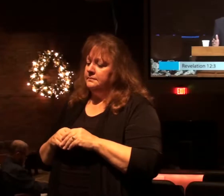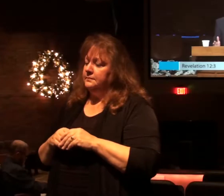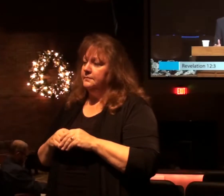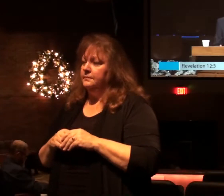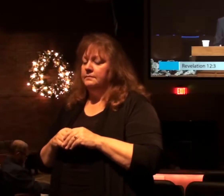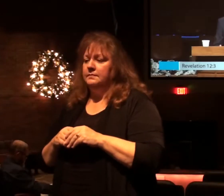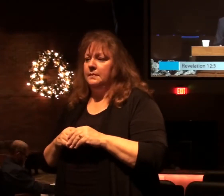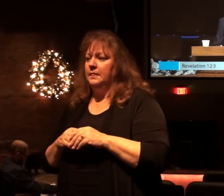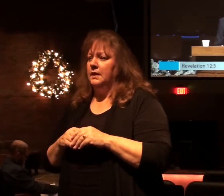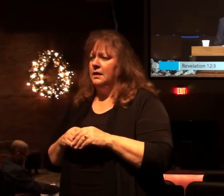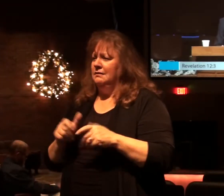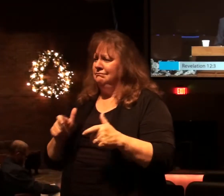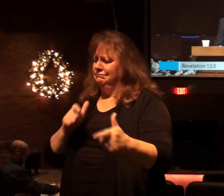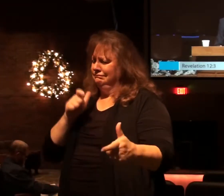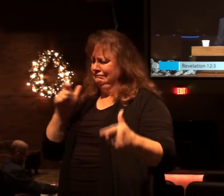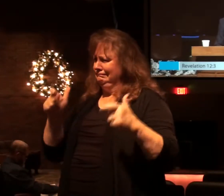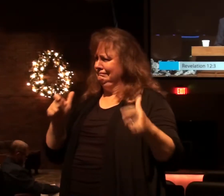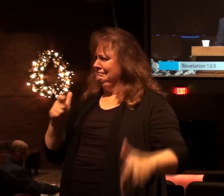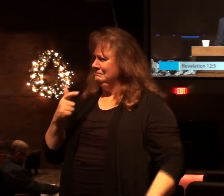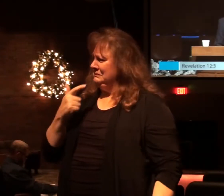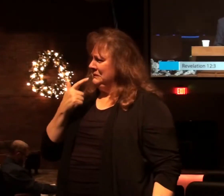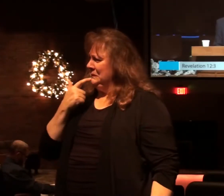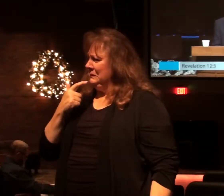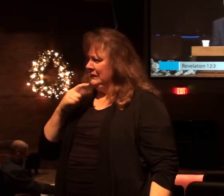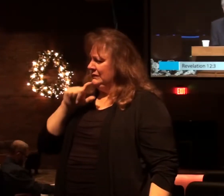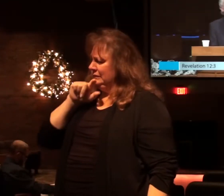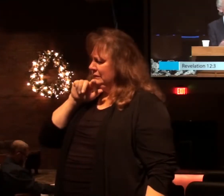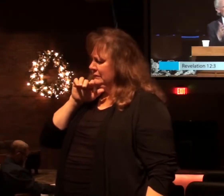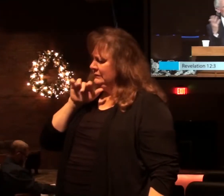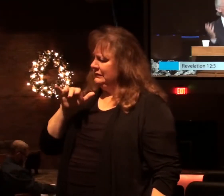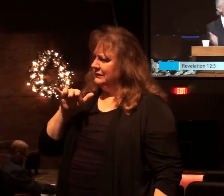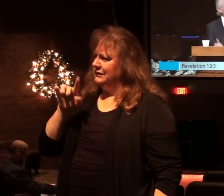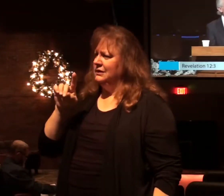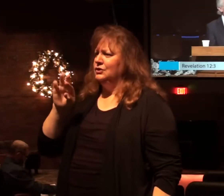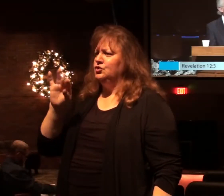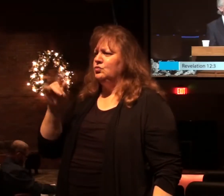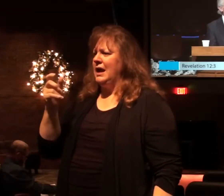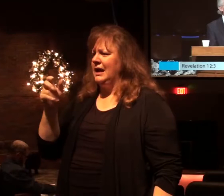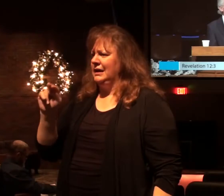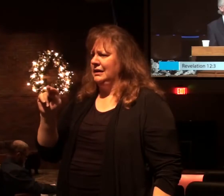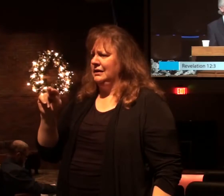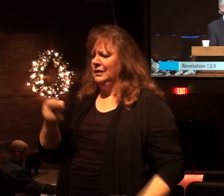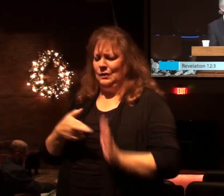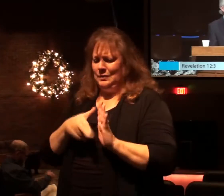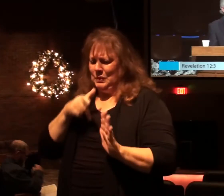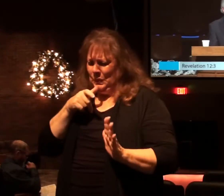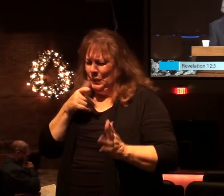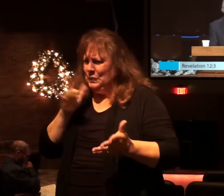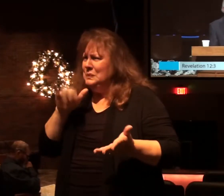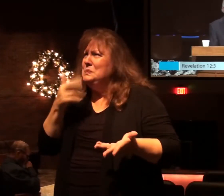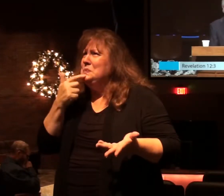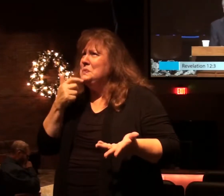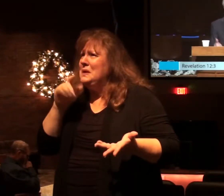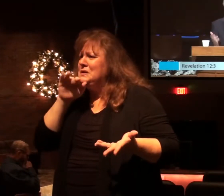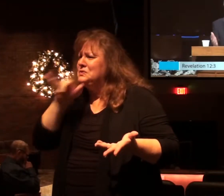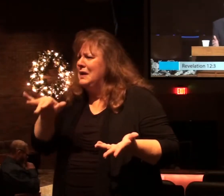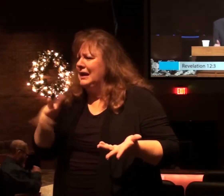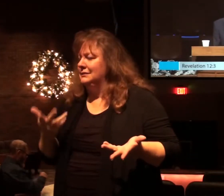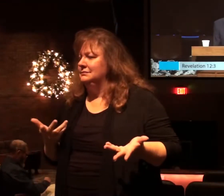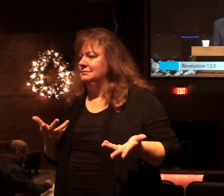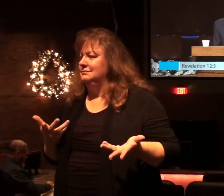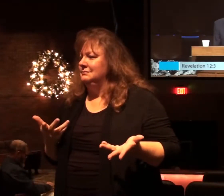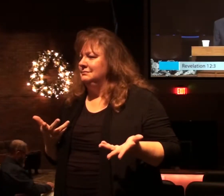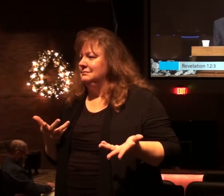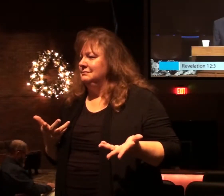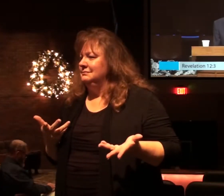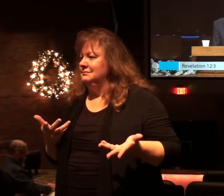It's a great red dragon. Now again, what would the dragon represent? What is it? Who is it? Well, we don't even have